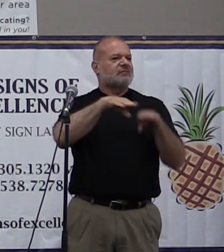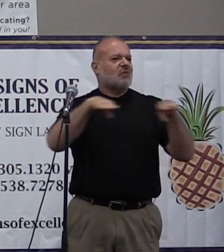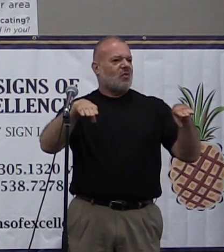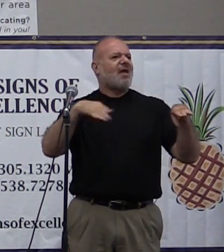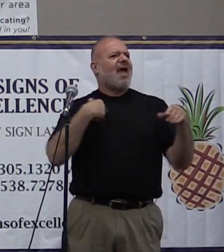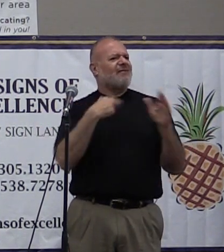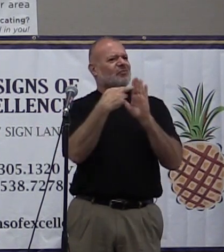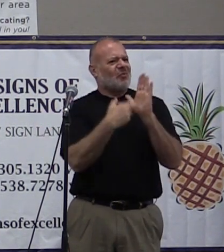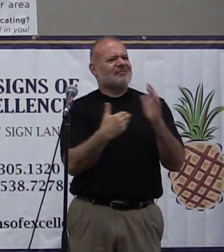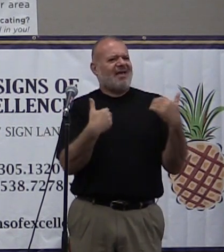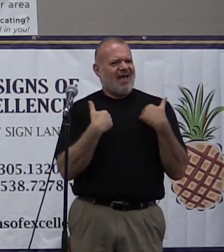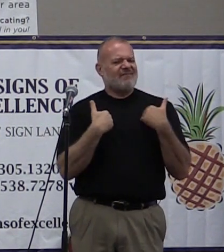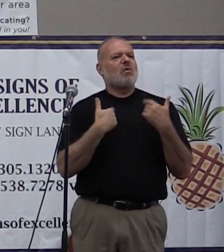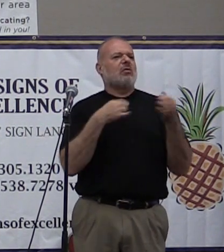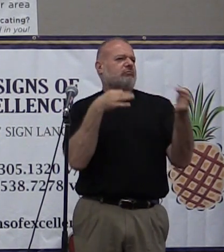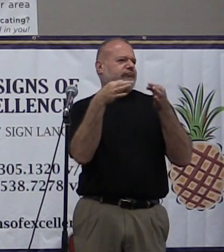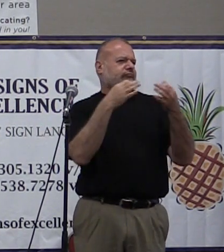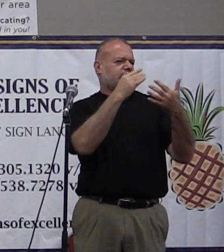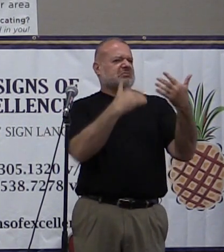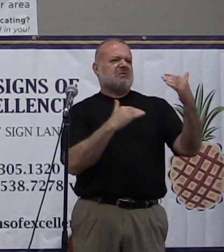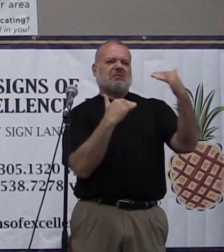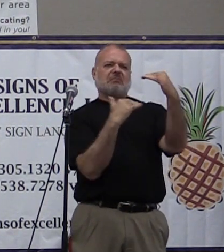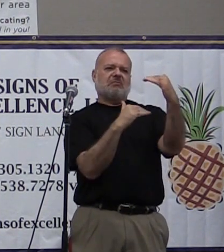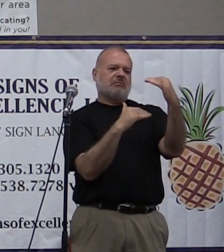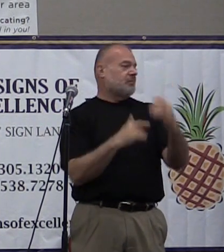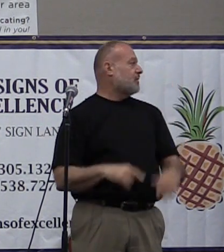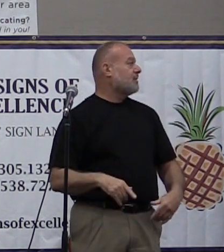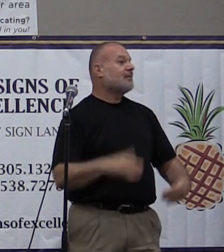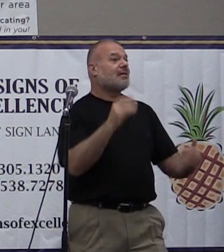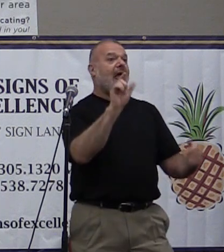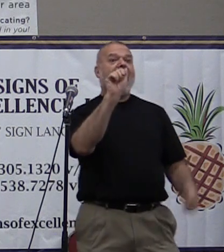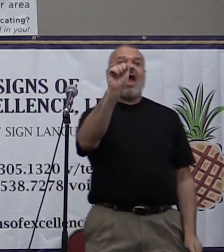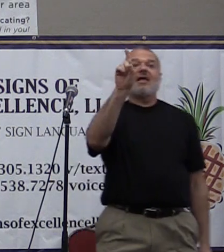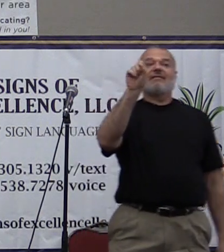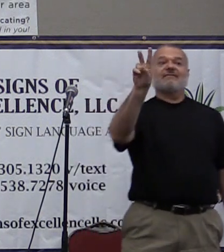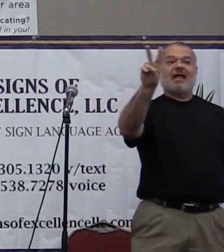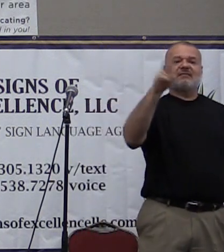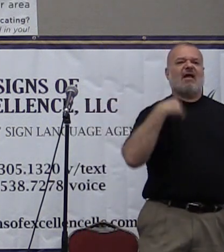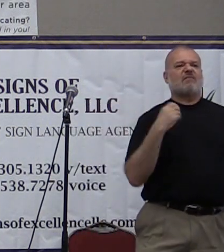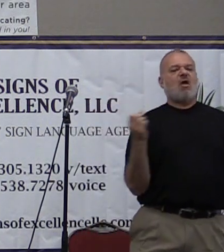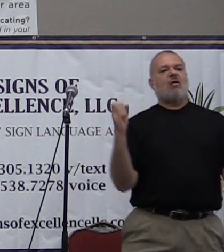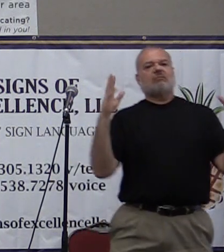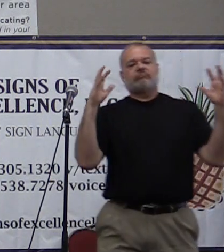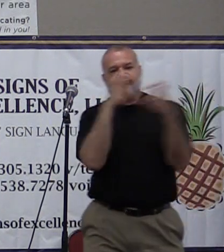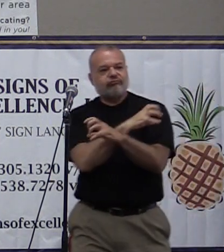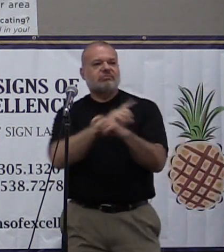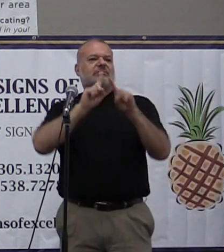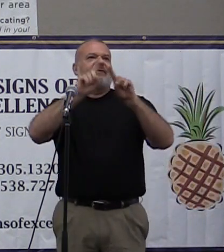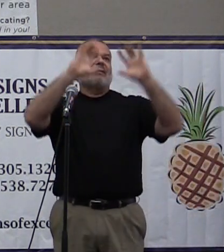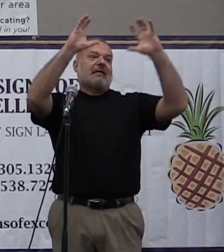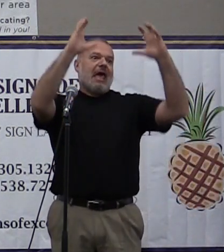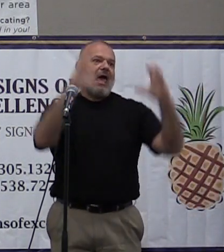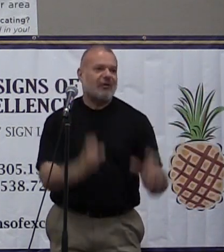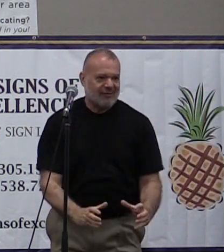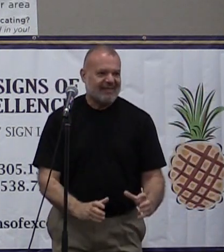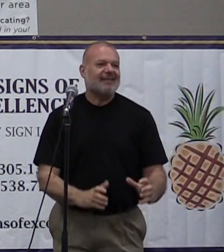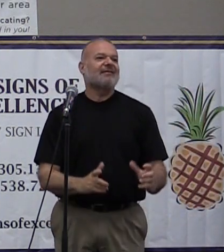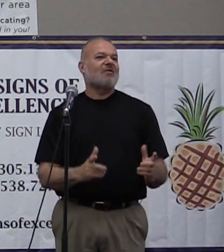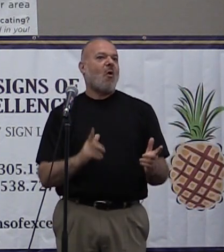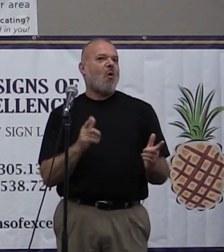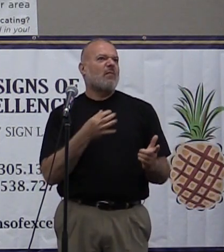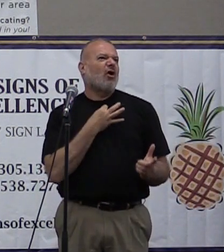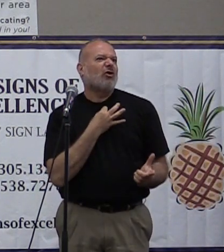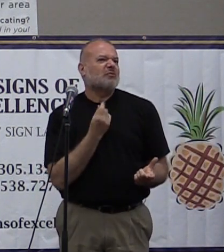First floor or on one floor. So we will do that also at the advanced